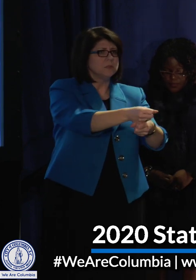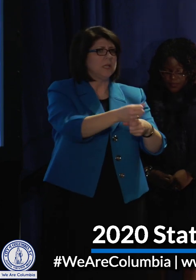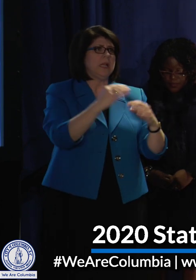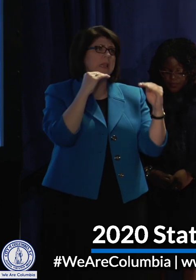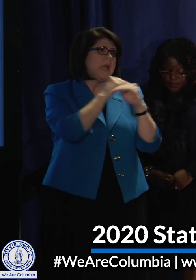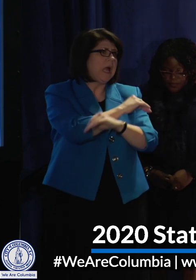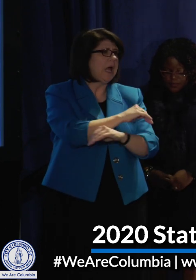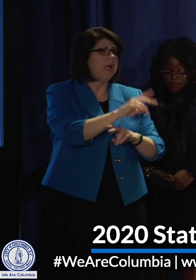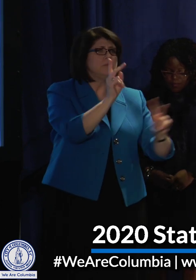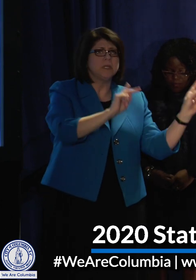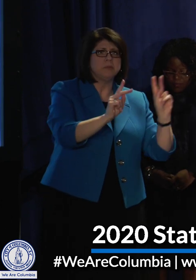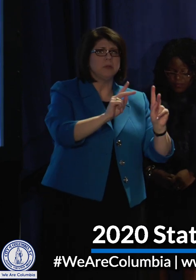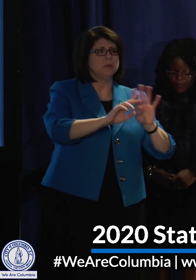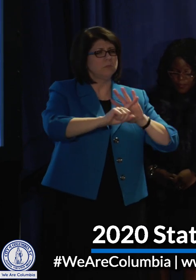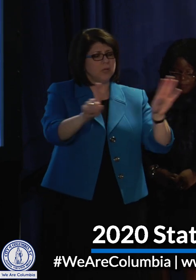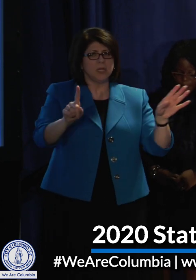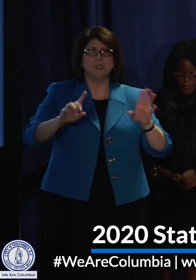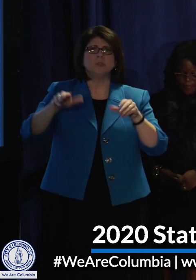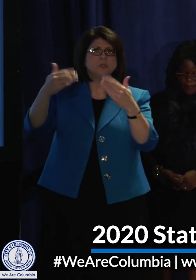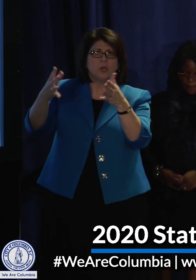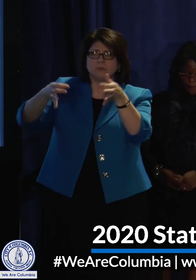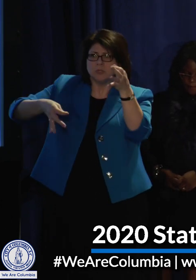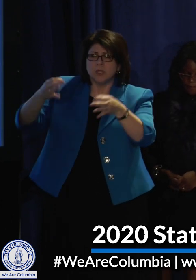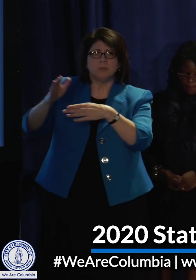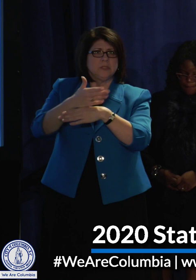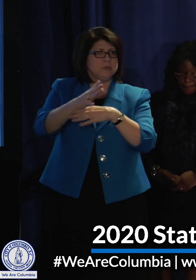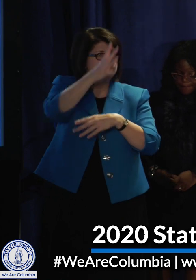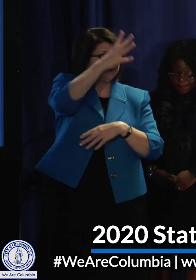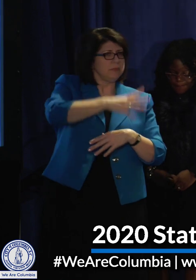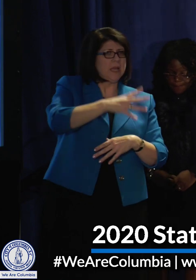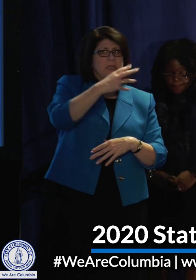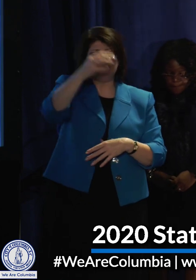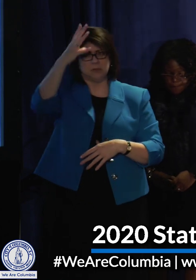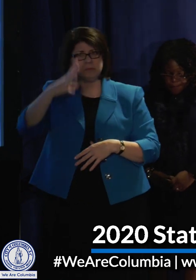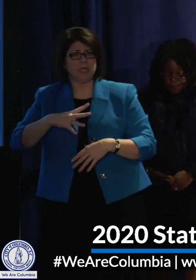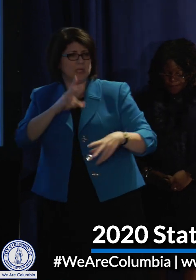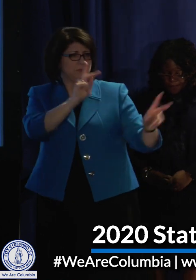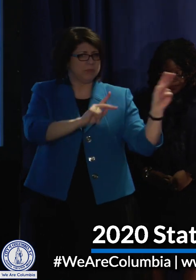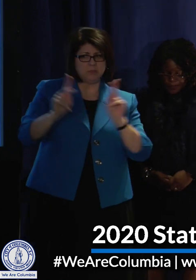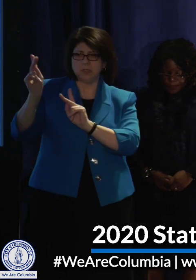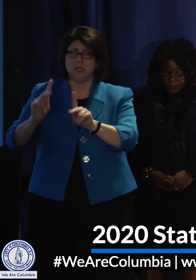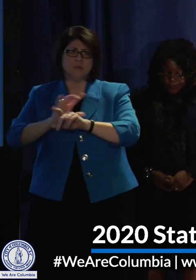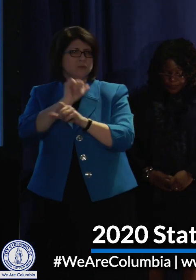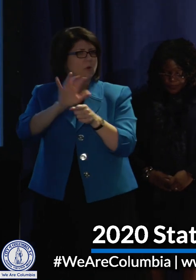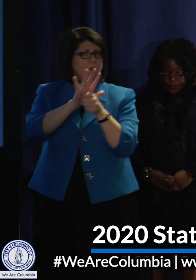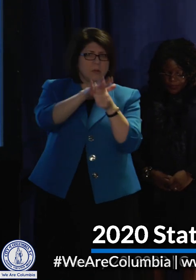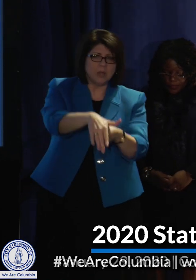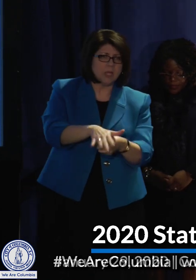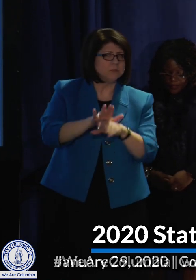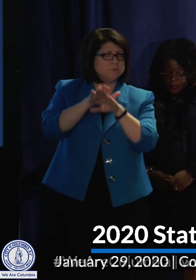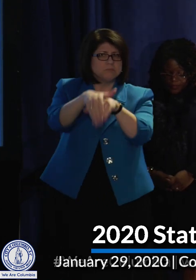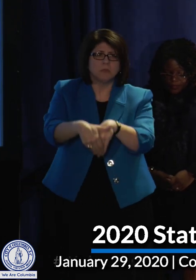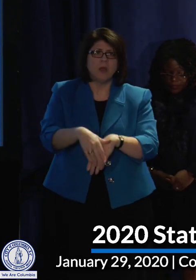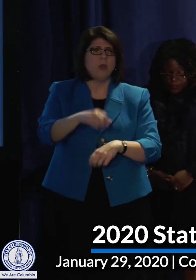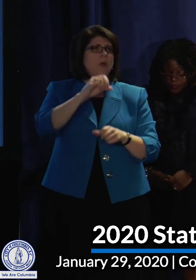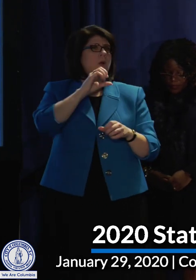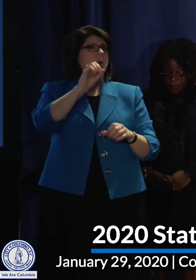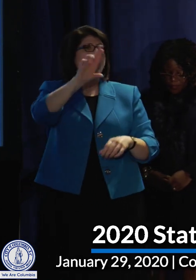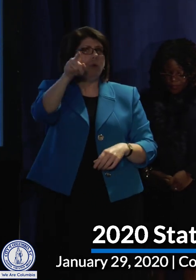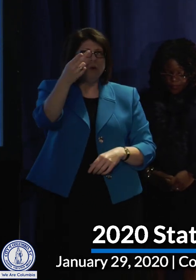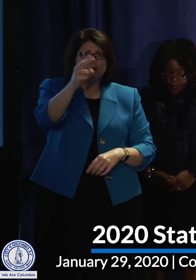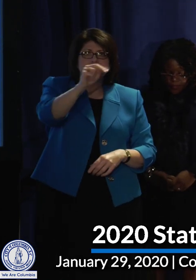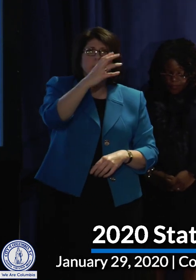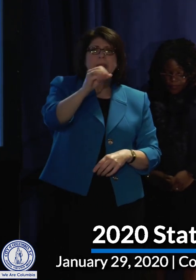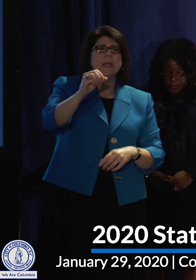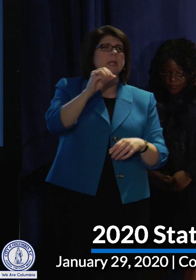words. Do justice between a man and his fellow. Do not oppress orphan and widow. May our city